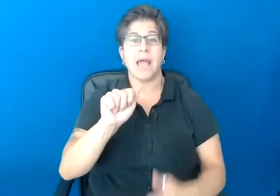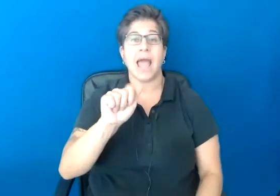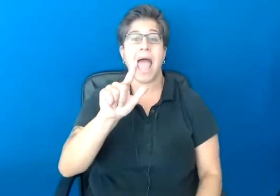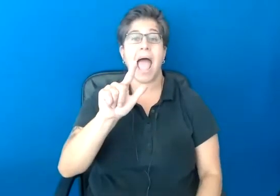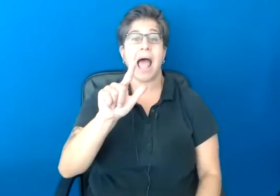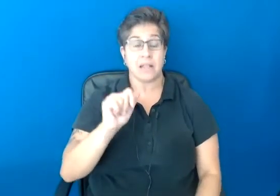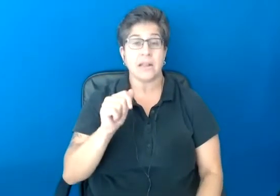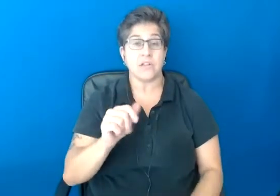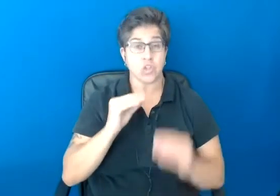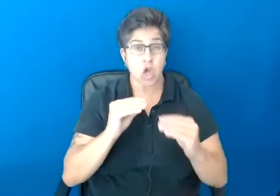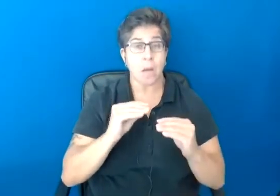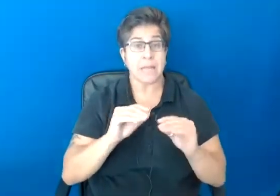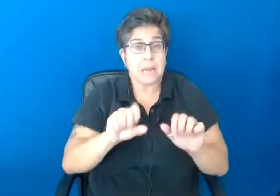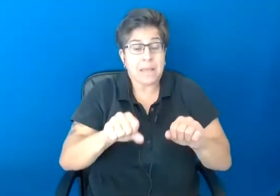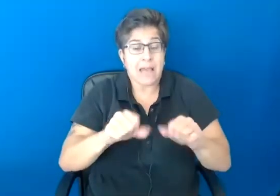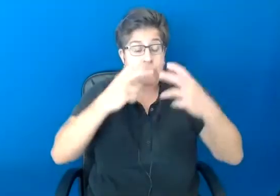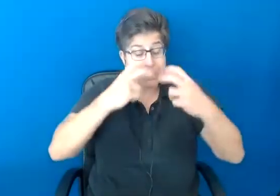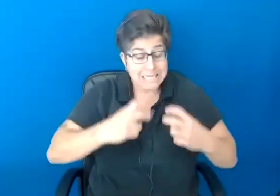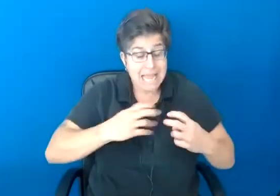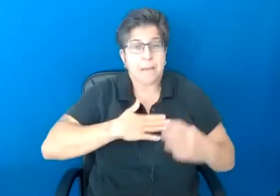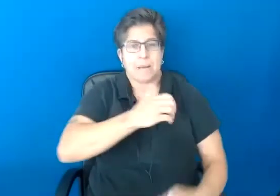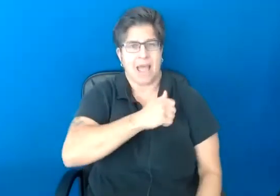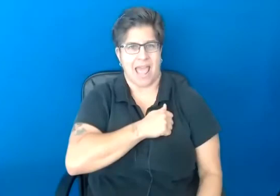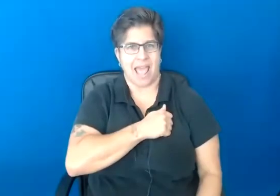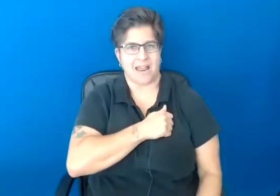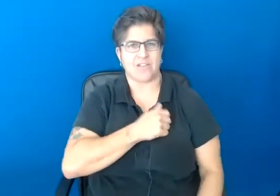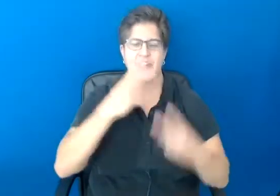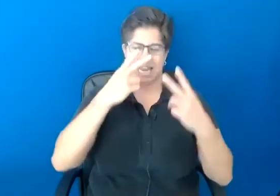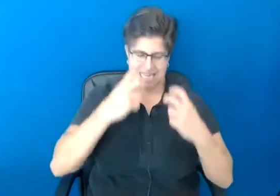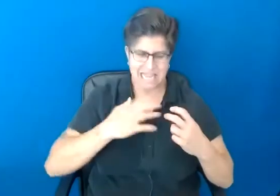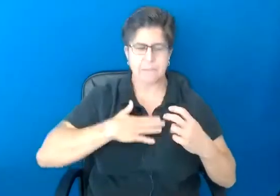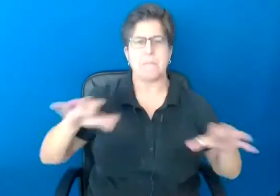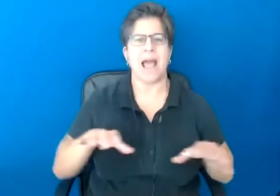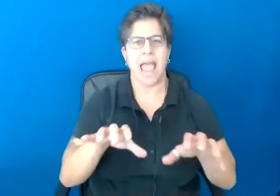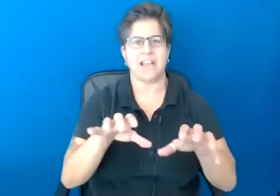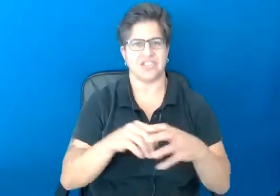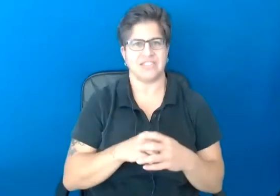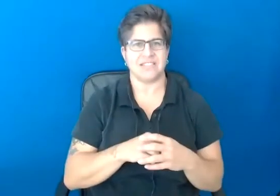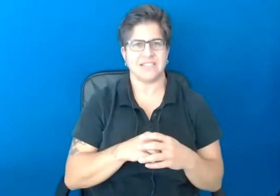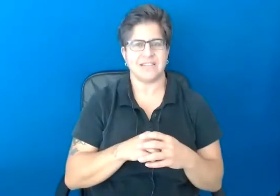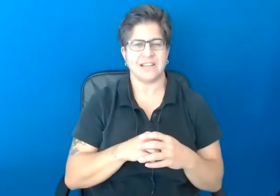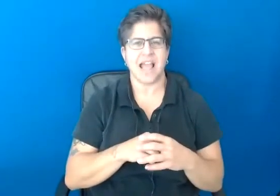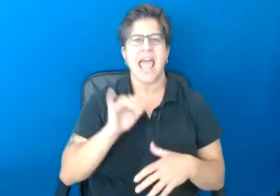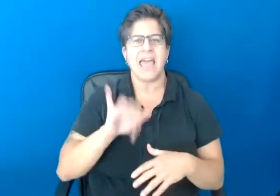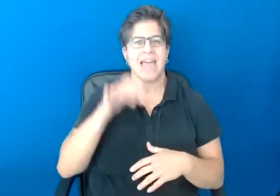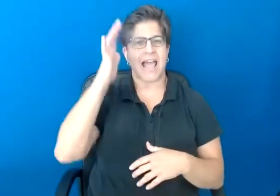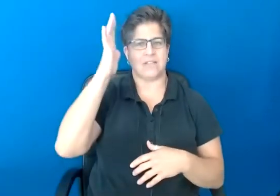That's why, without bringing in outside issues, all that is going on today in my world is